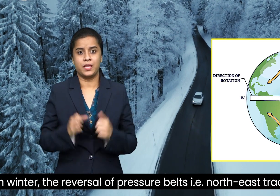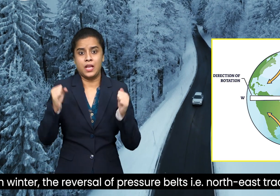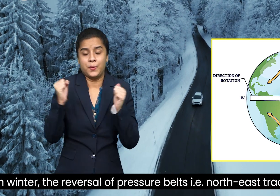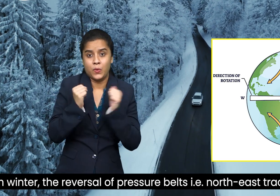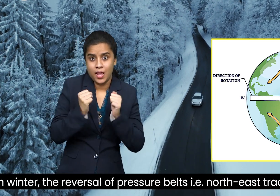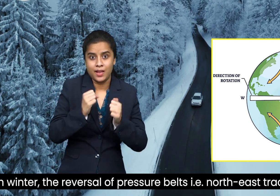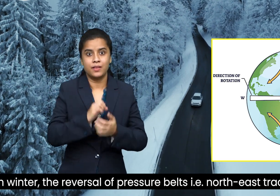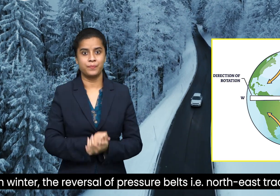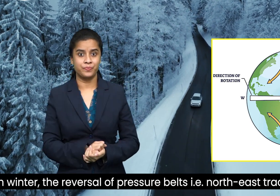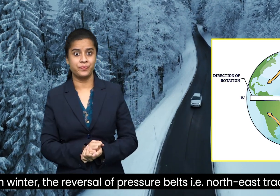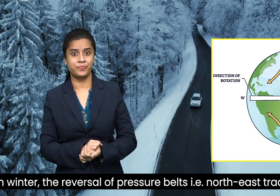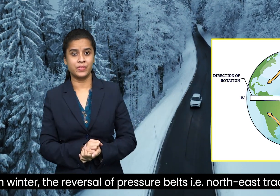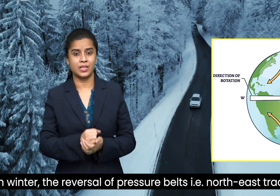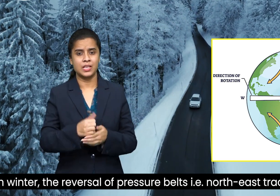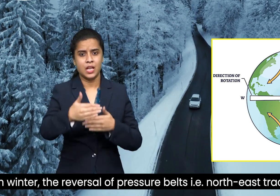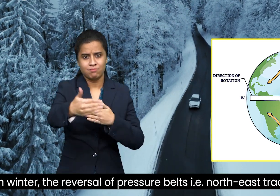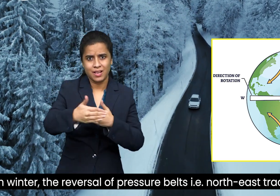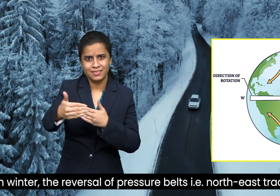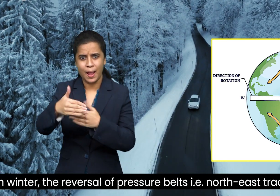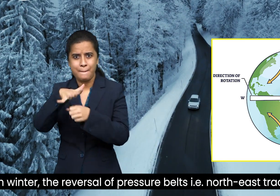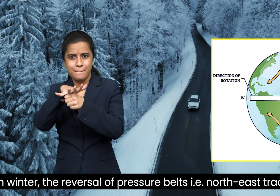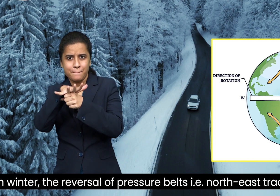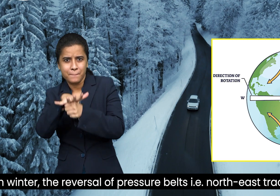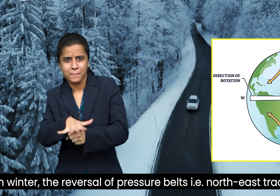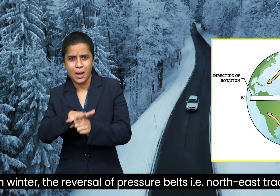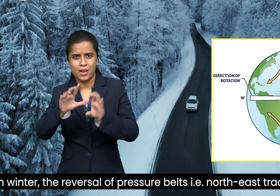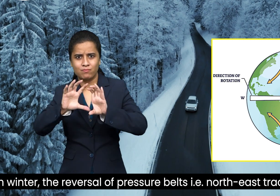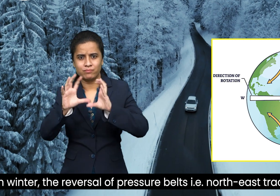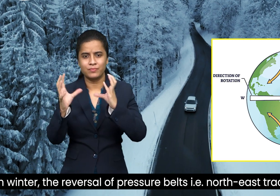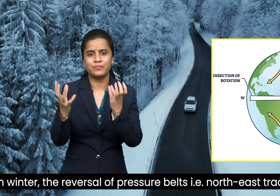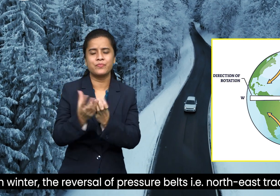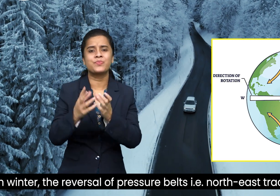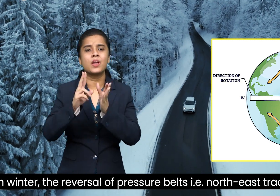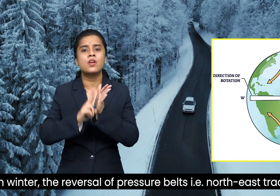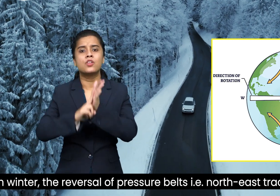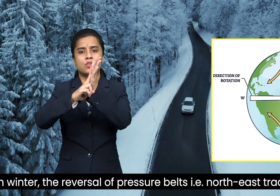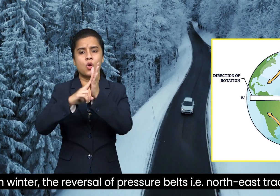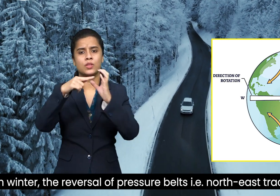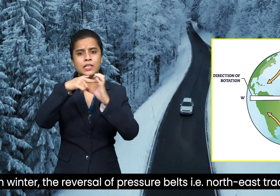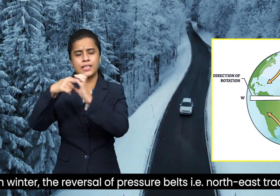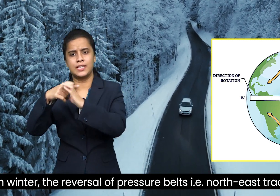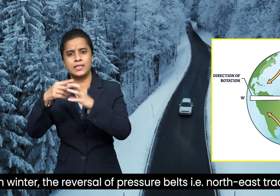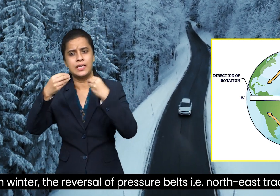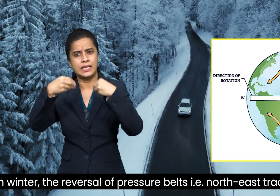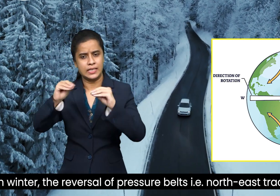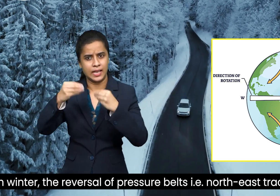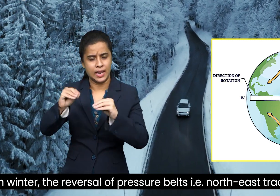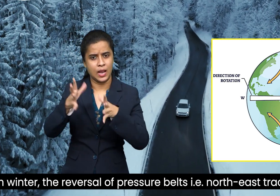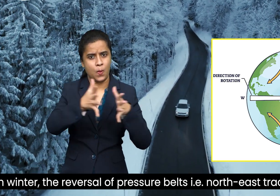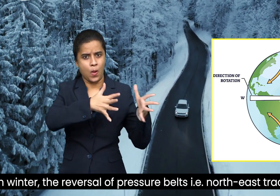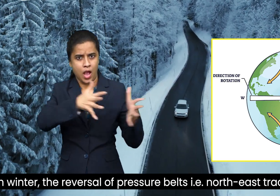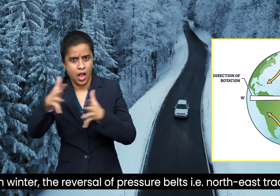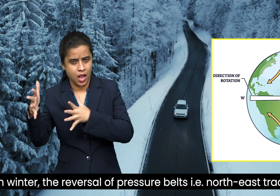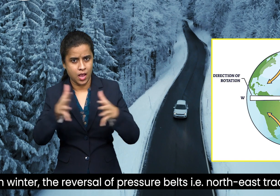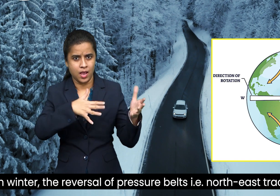In winter, the reversal of pressure belts, that is, northeast trade winds, cross